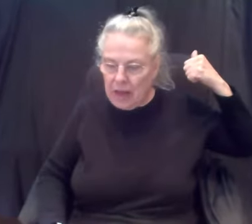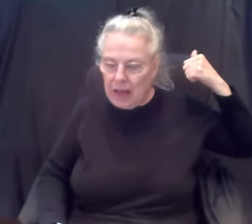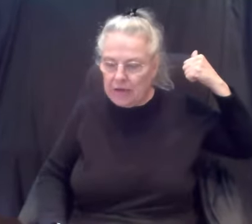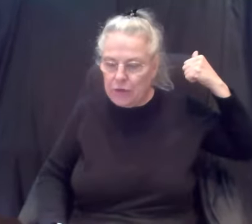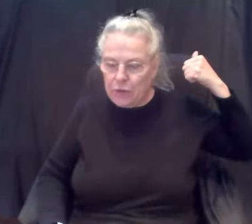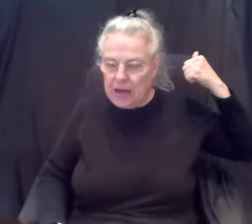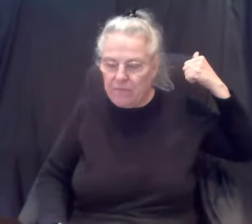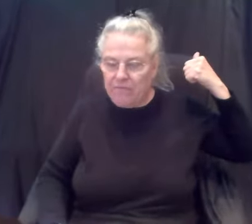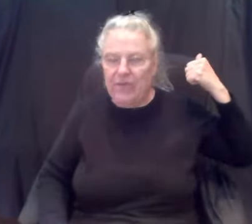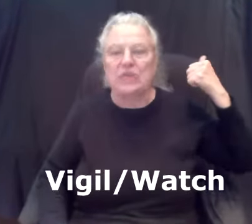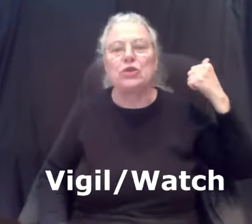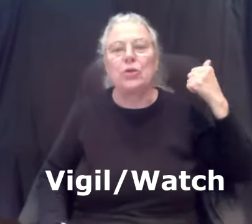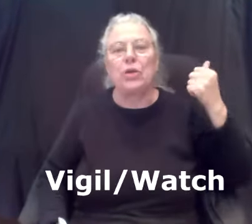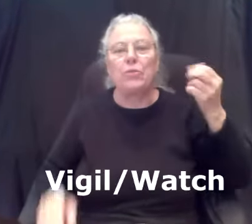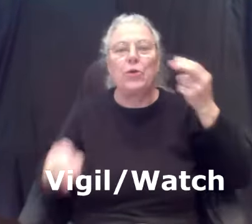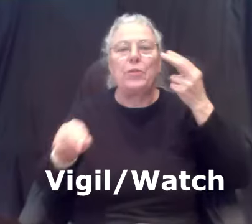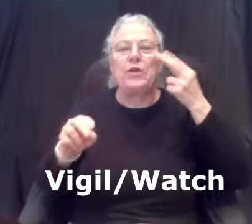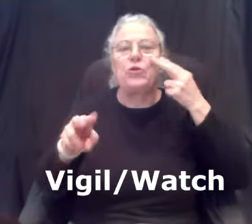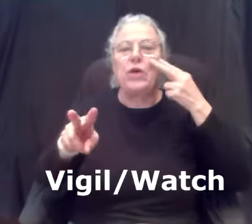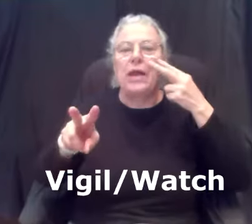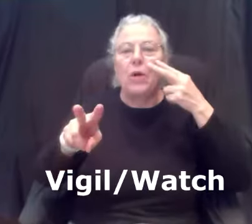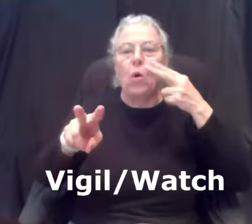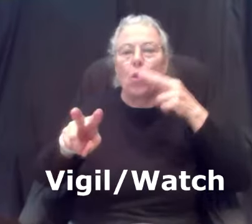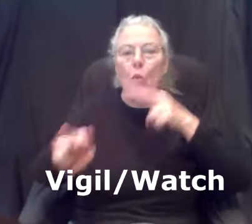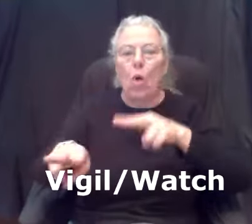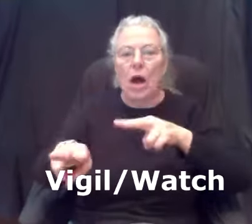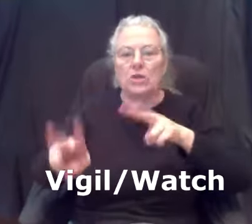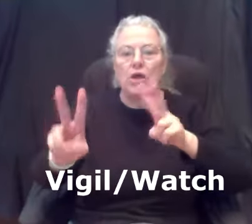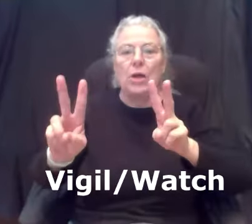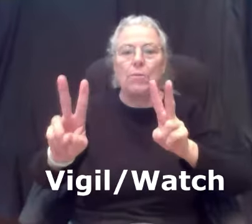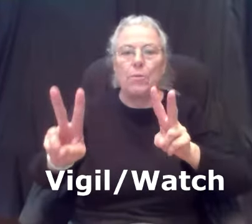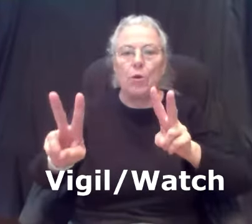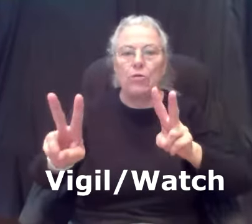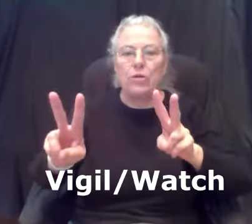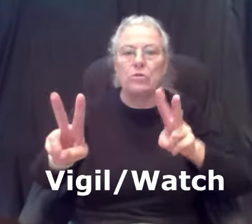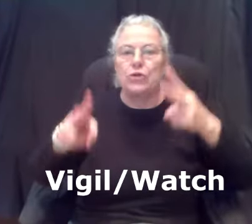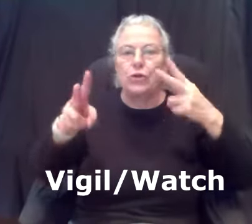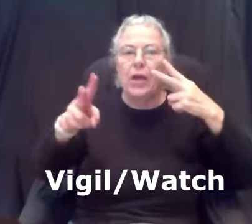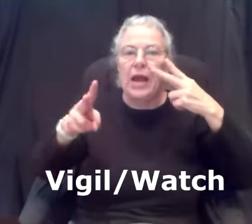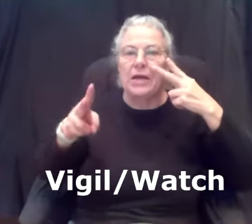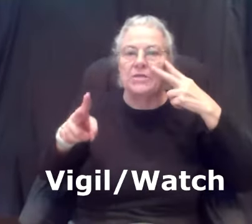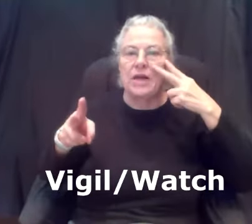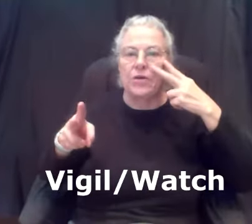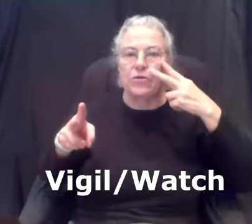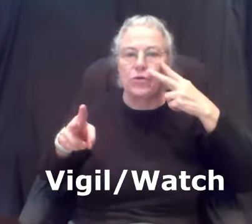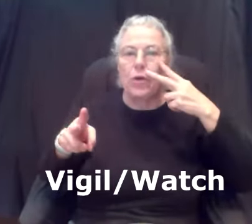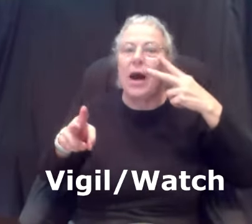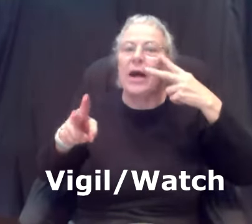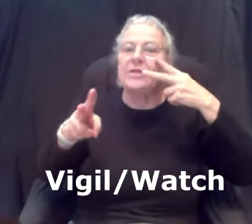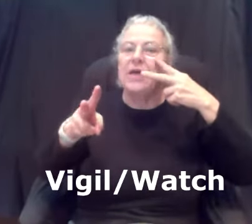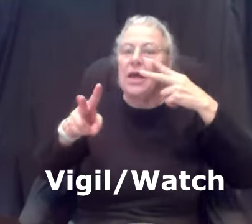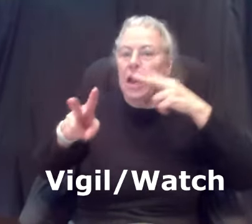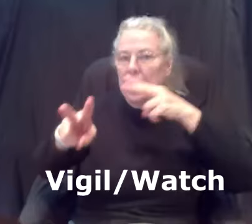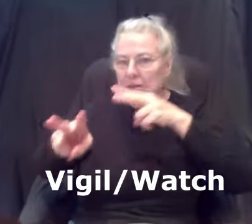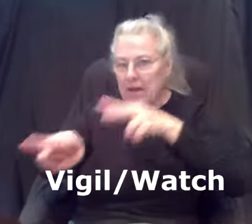To keep vigil would be to keep watch. Both two hands like your two eyes, and take it